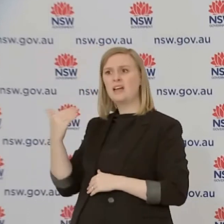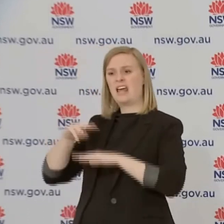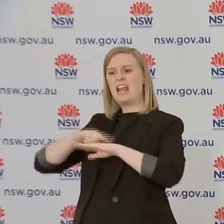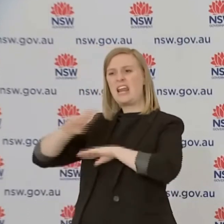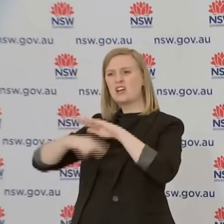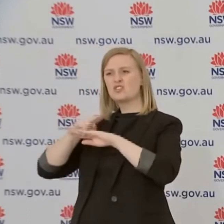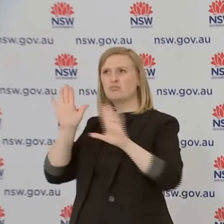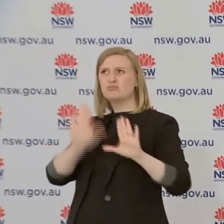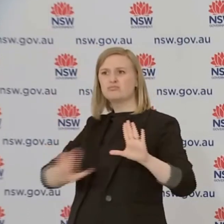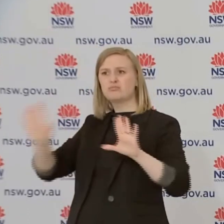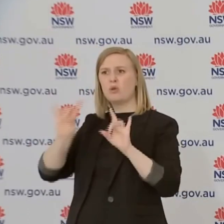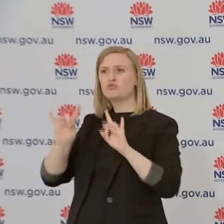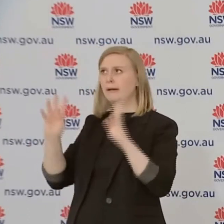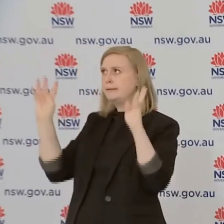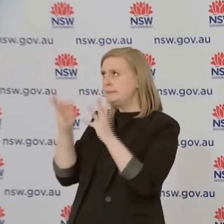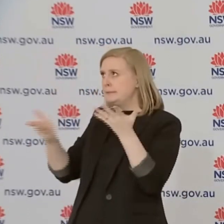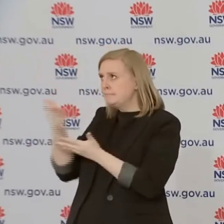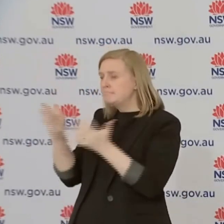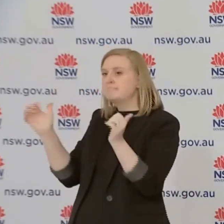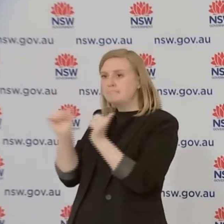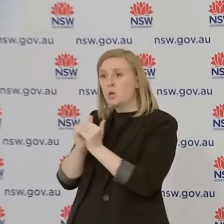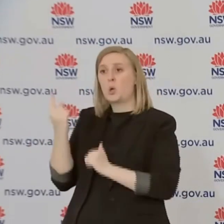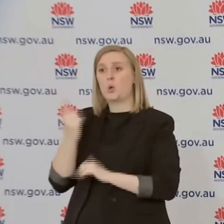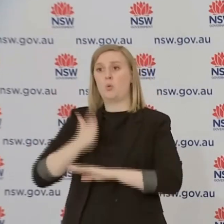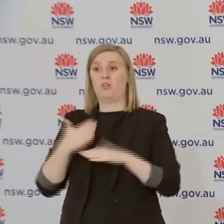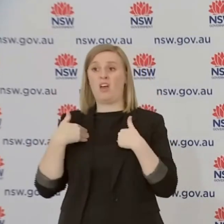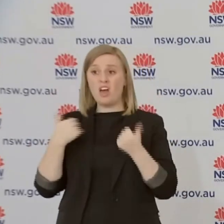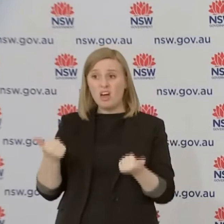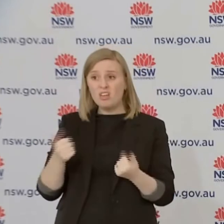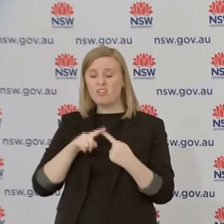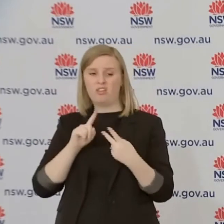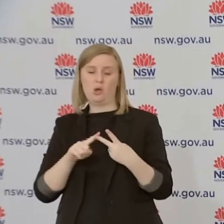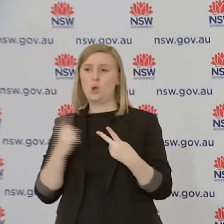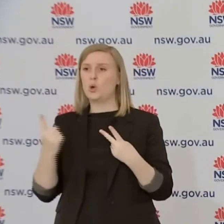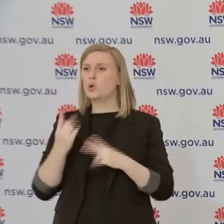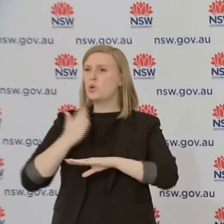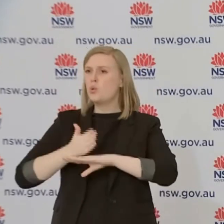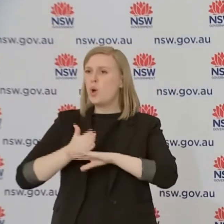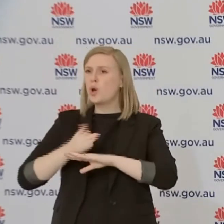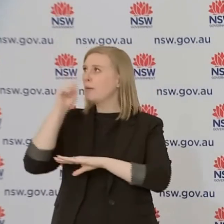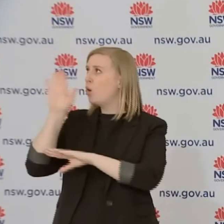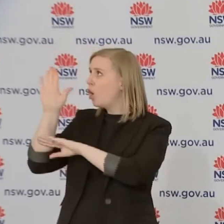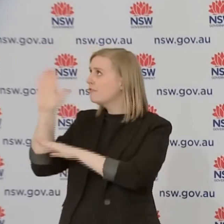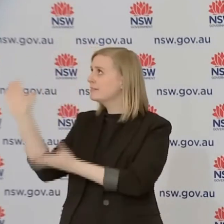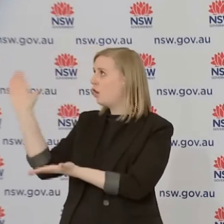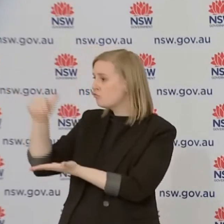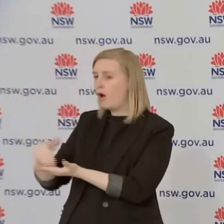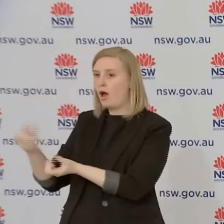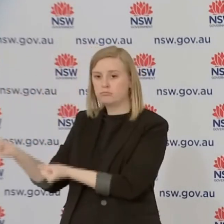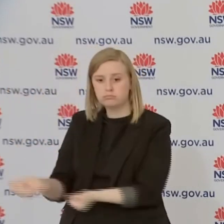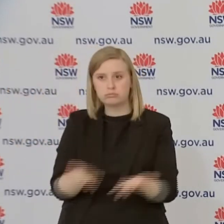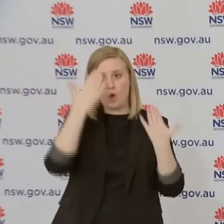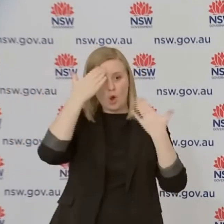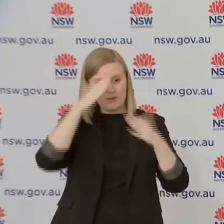health workers, quarantine workers, people at the ports, a whole range of people should be given priority. I think